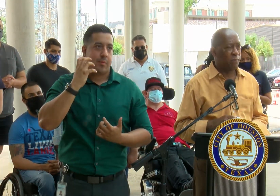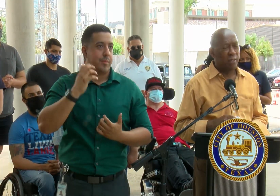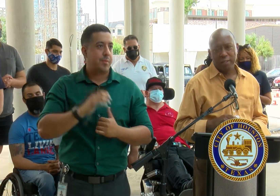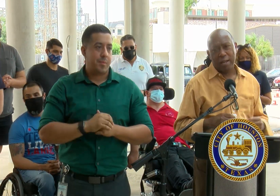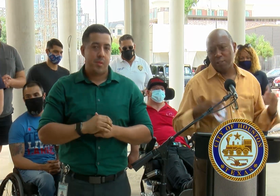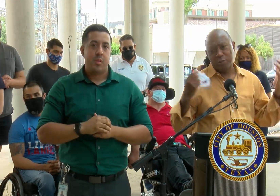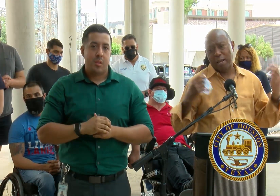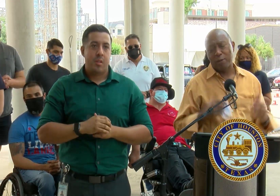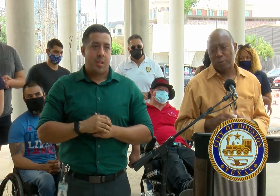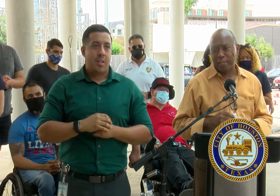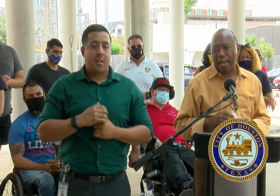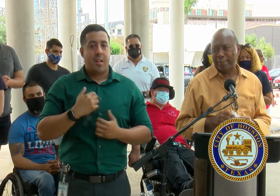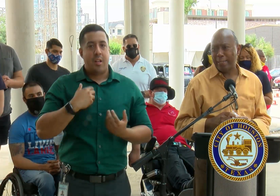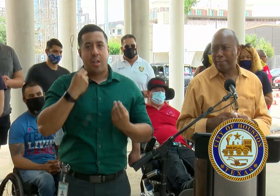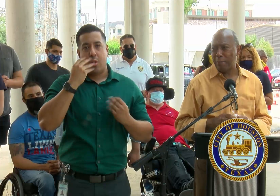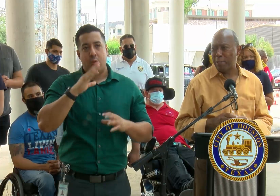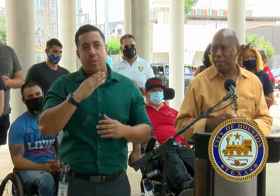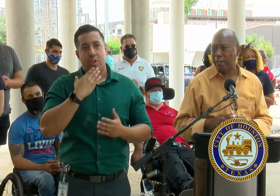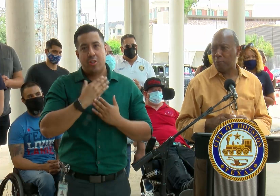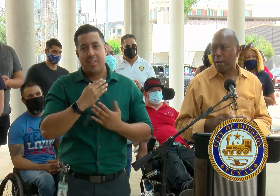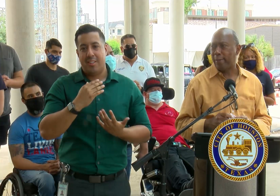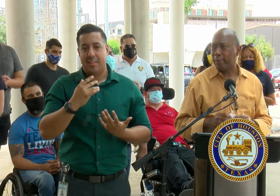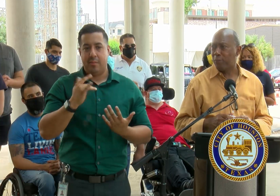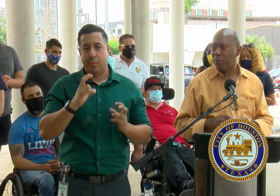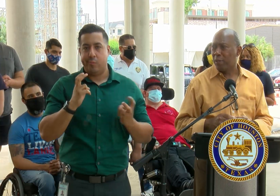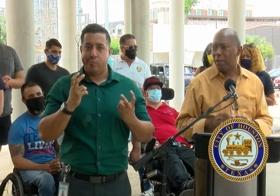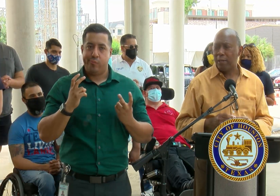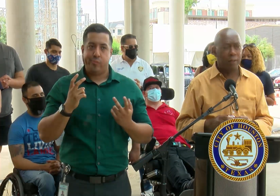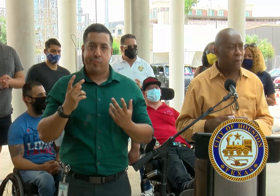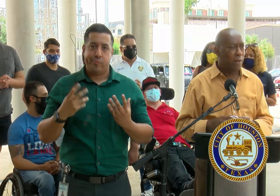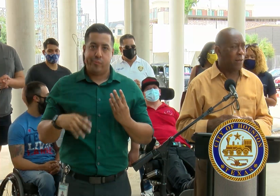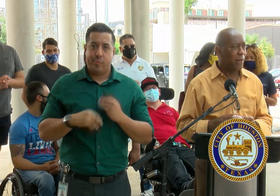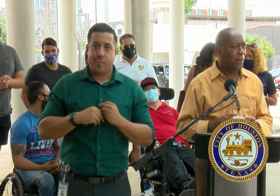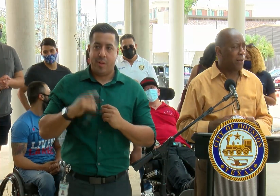I don't want to say asset because that makes it sound like a product.